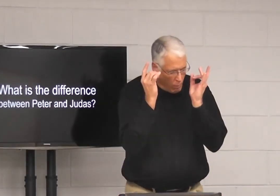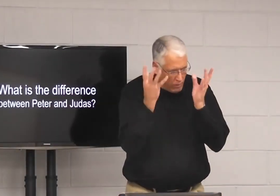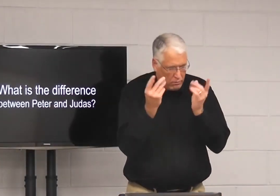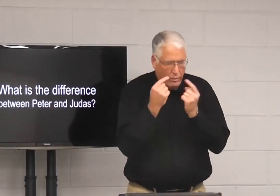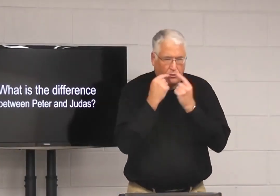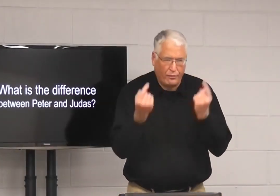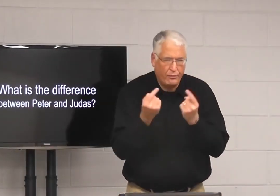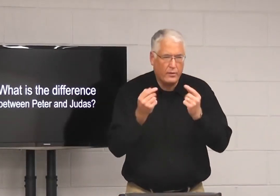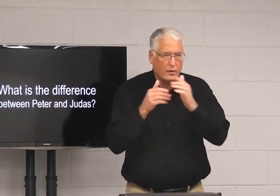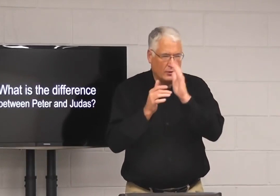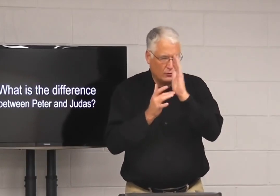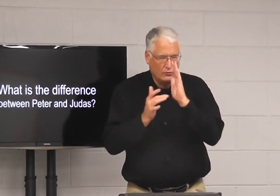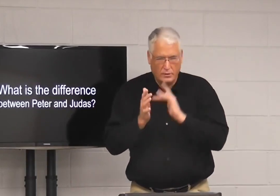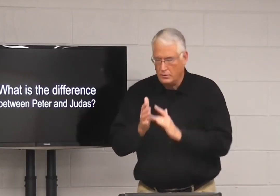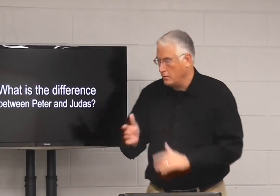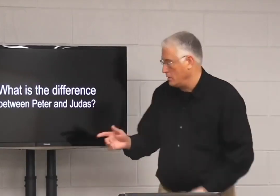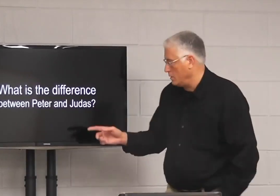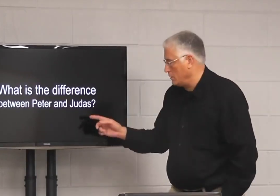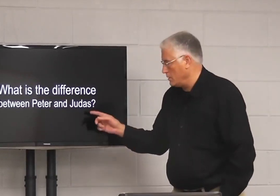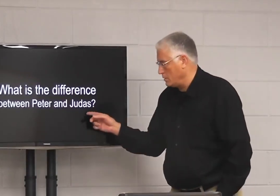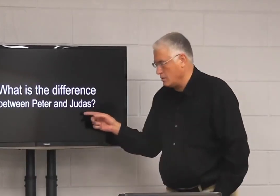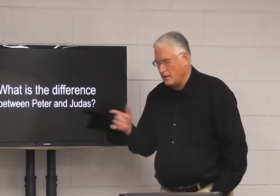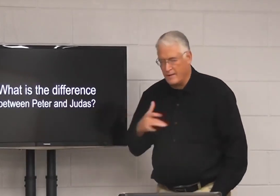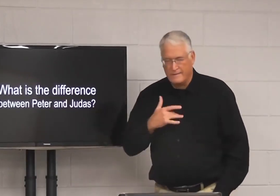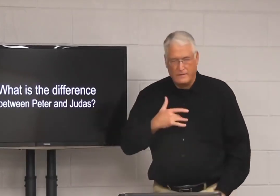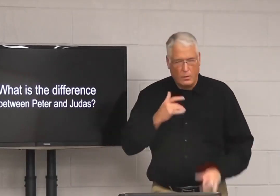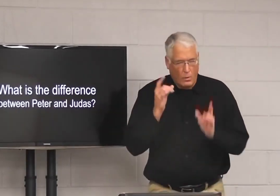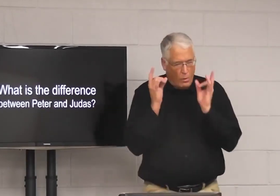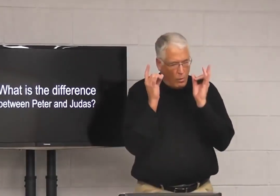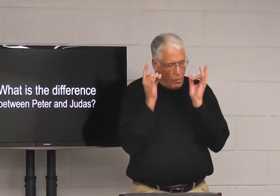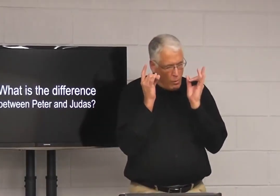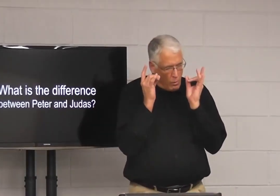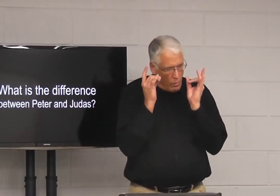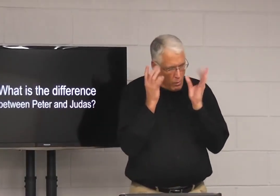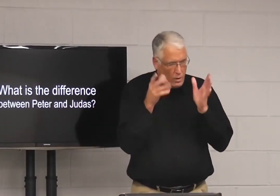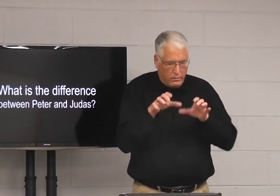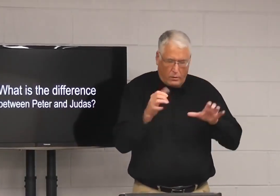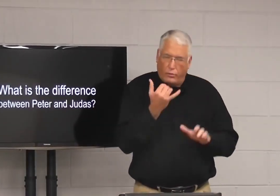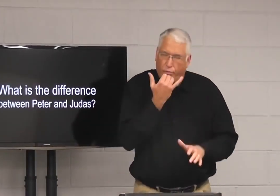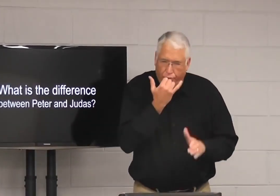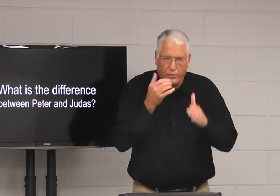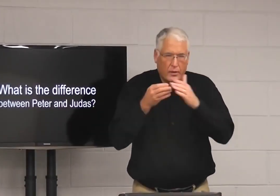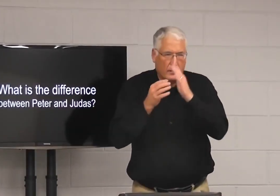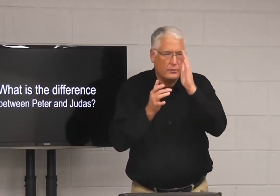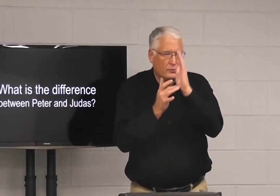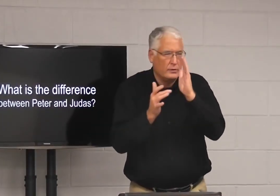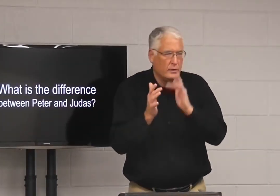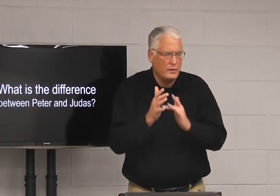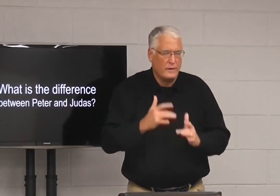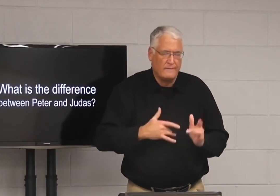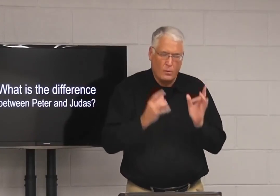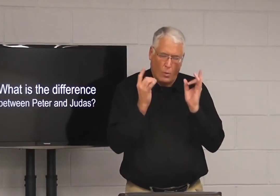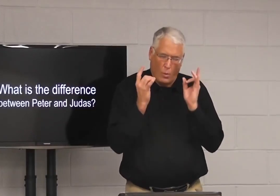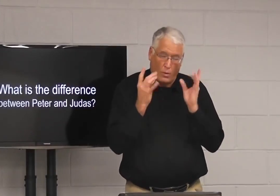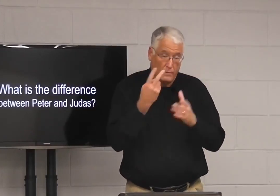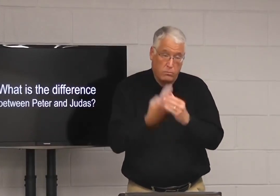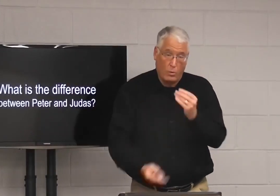Peter felt horrible for his sins against Jesus. Judas, he felt horrible about doing something wrong against